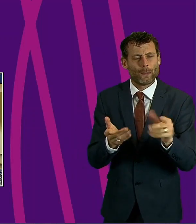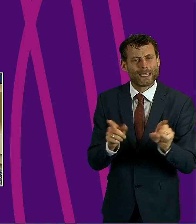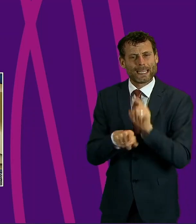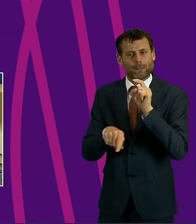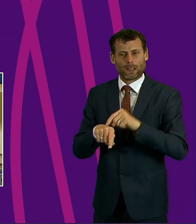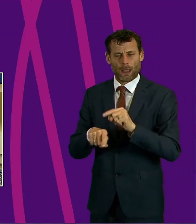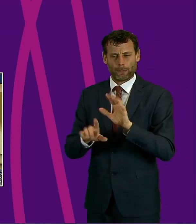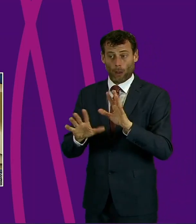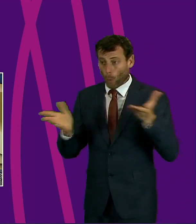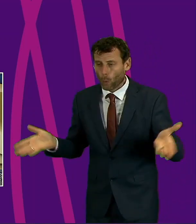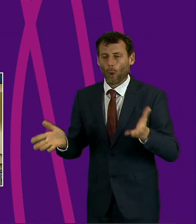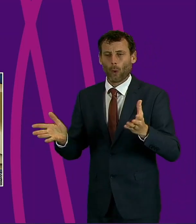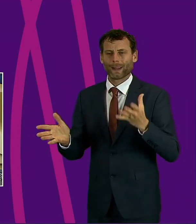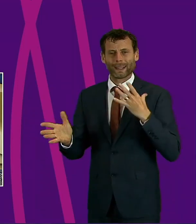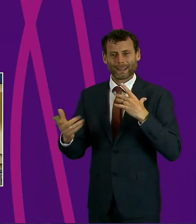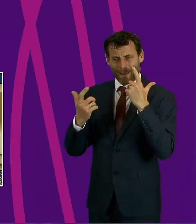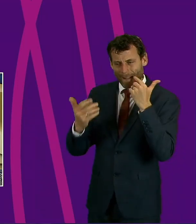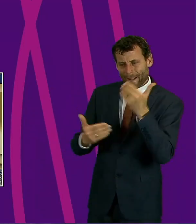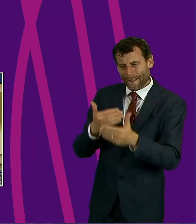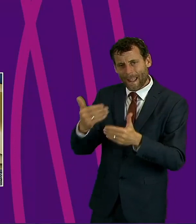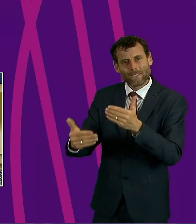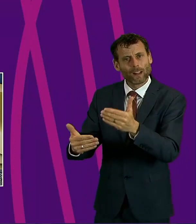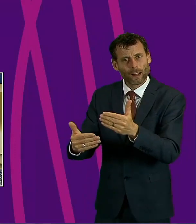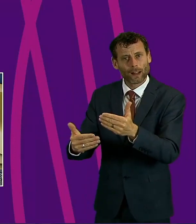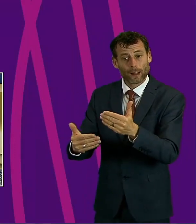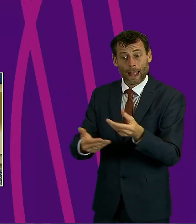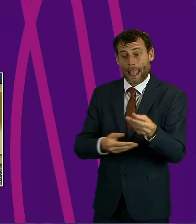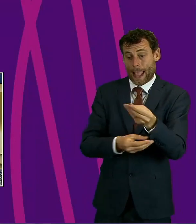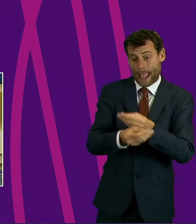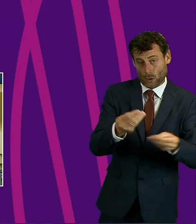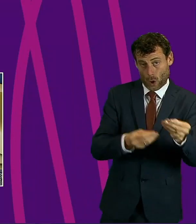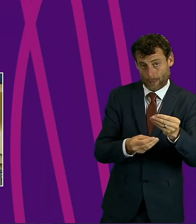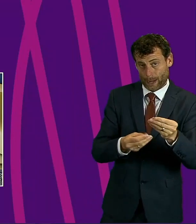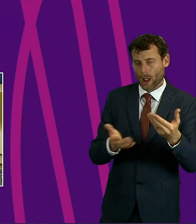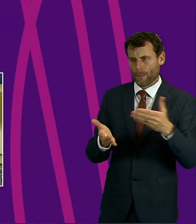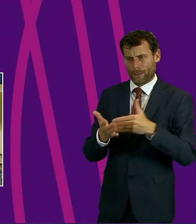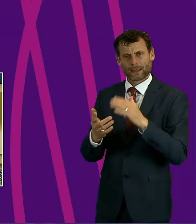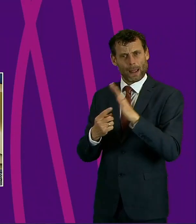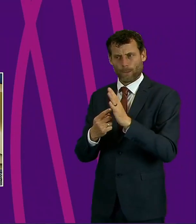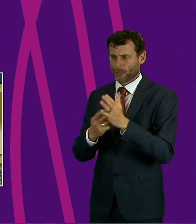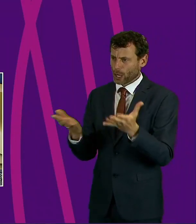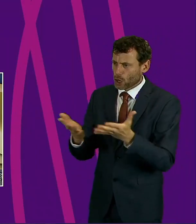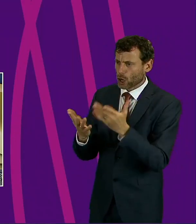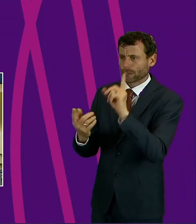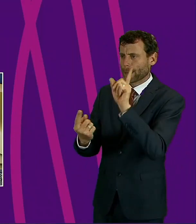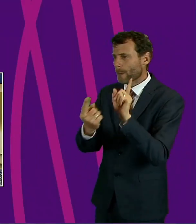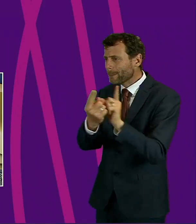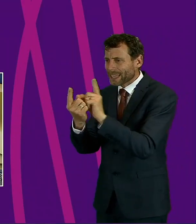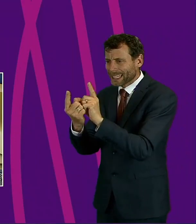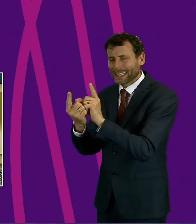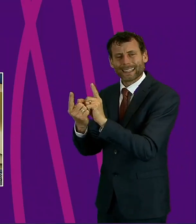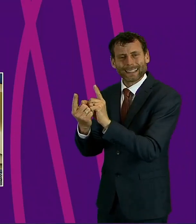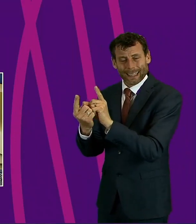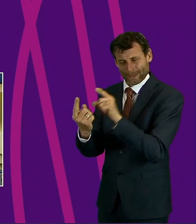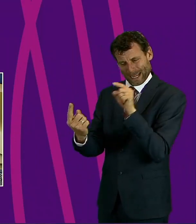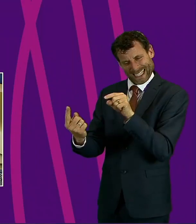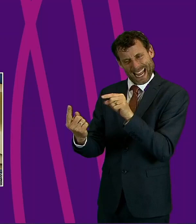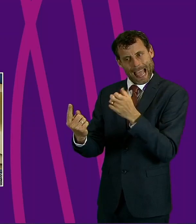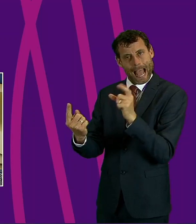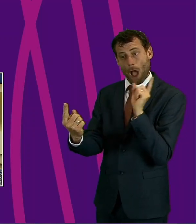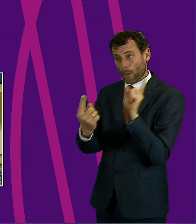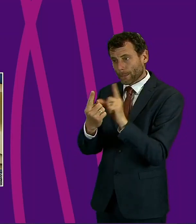recognise the need for people to have more social interaction as safely as they can, as well as getting people back to work. So these are all the